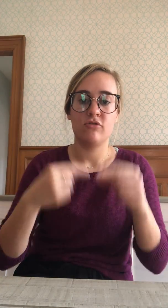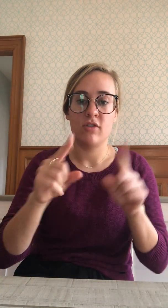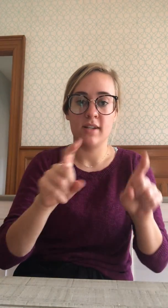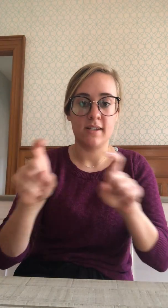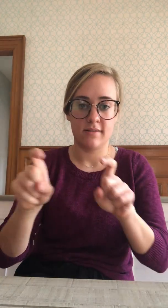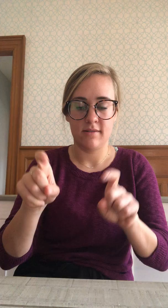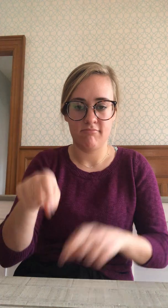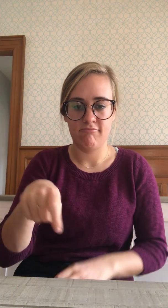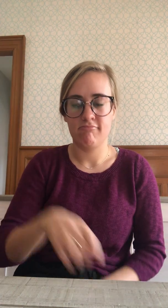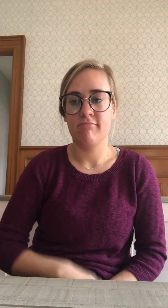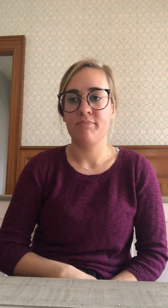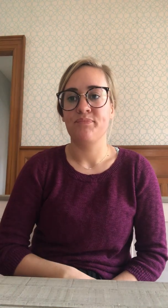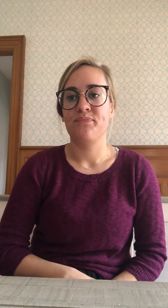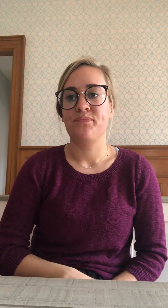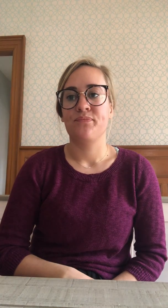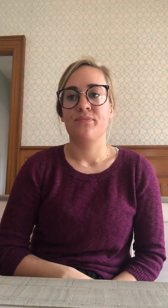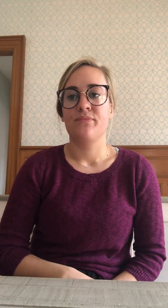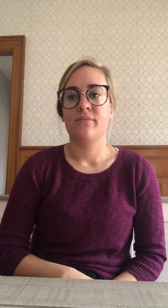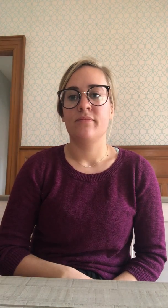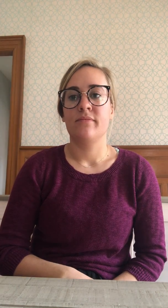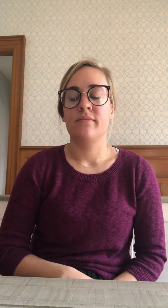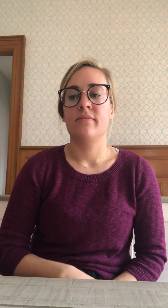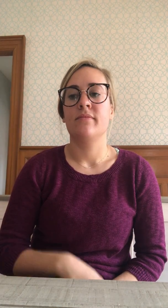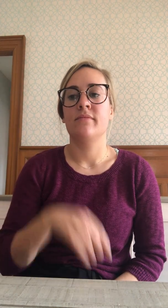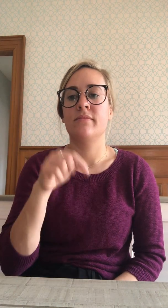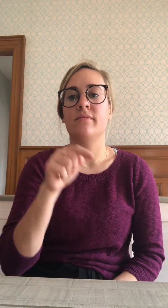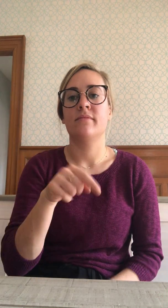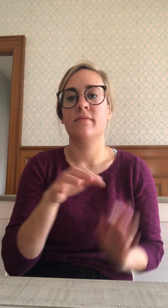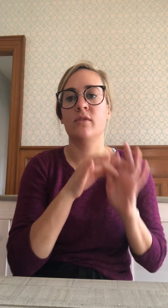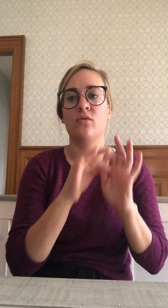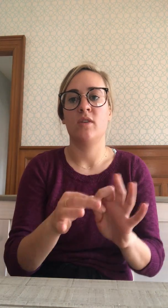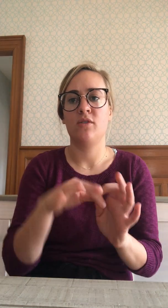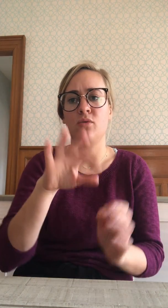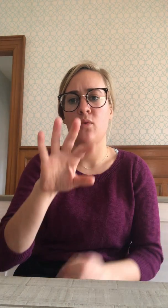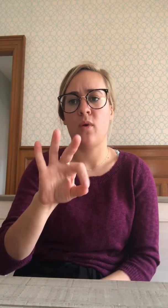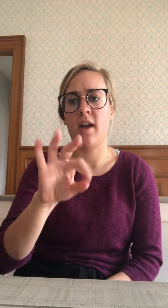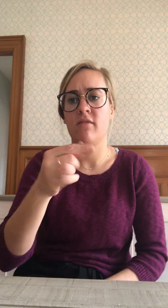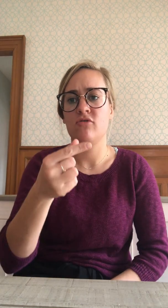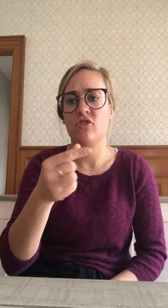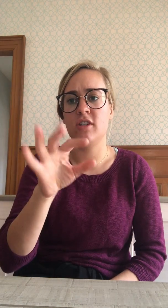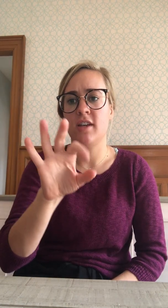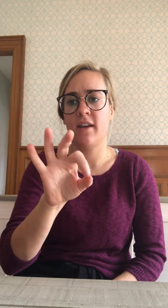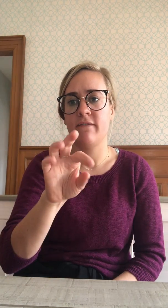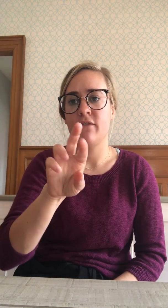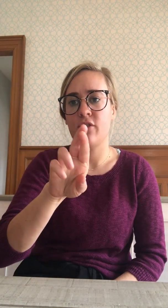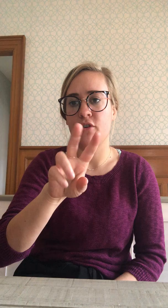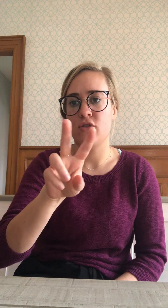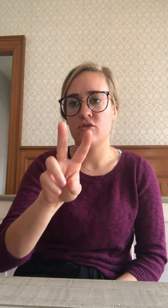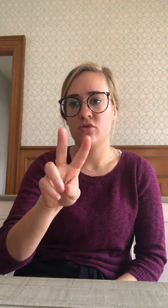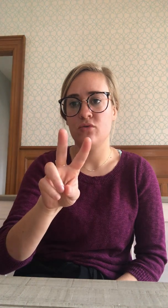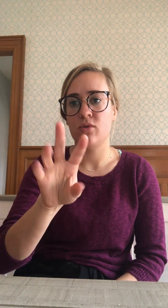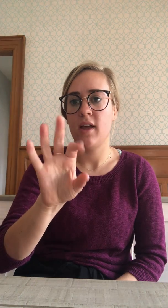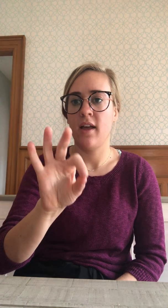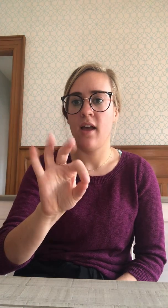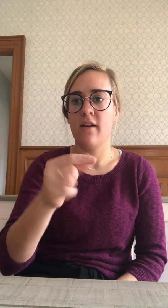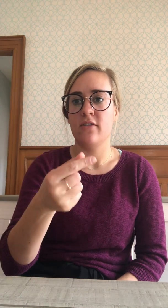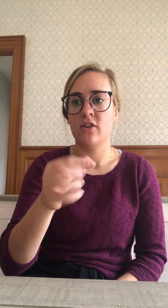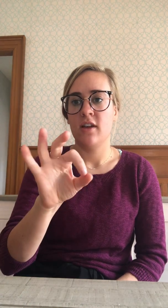Crouzon syndrome has been implicated with FGFR2 and FGFR3, the fibroblast growth